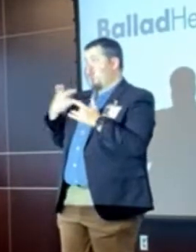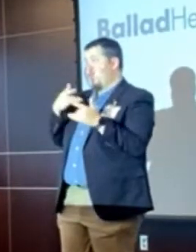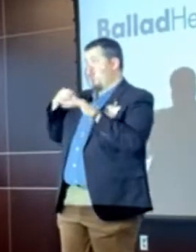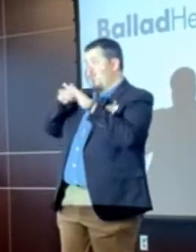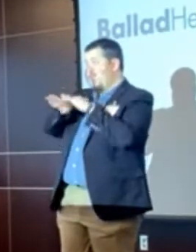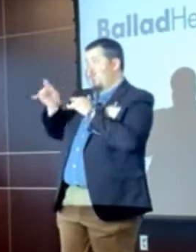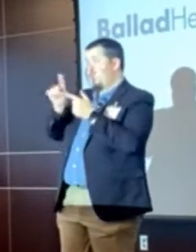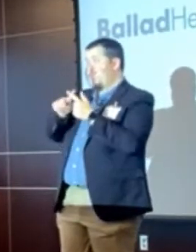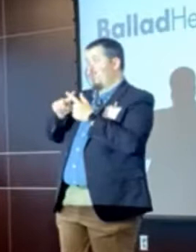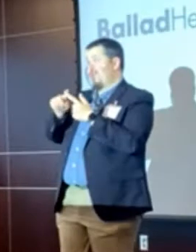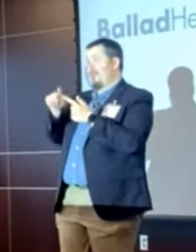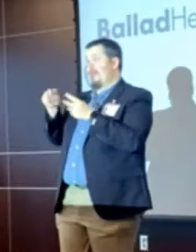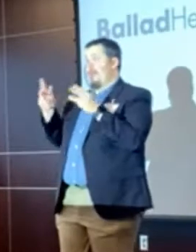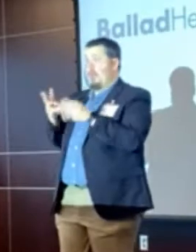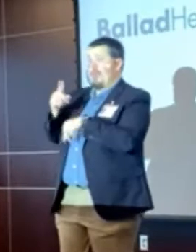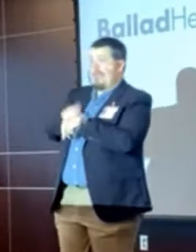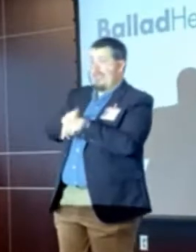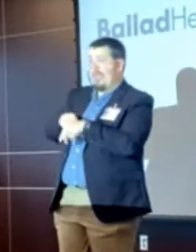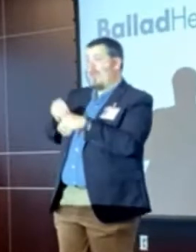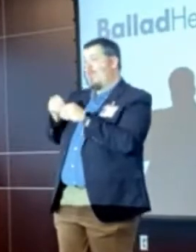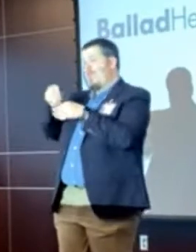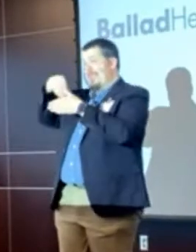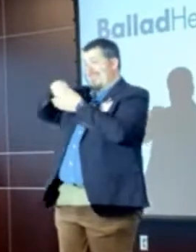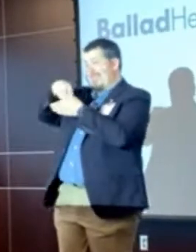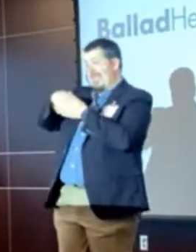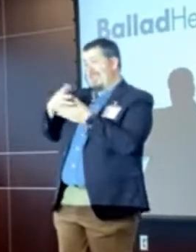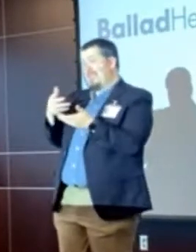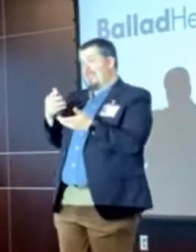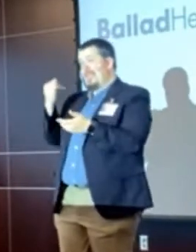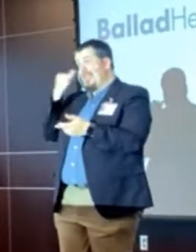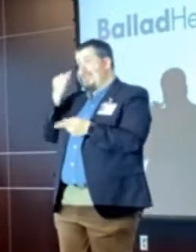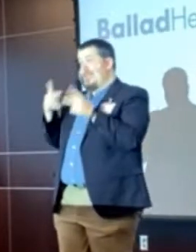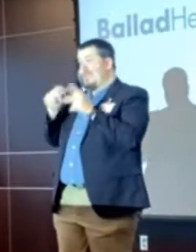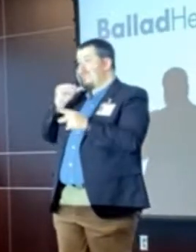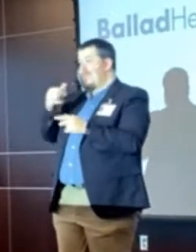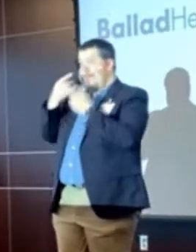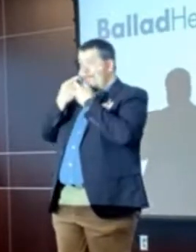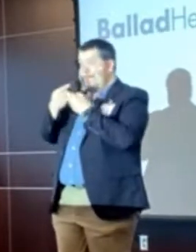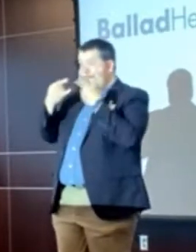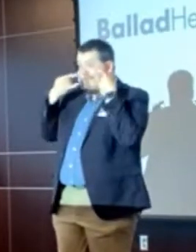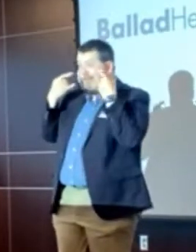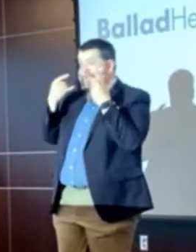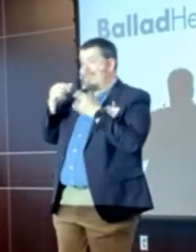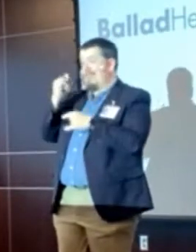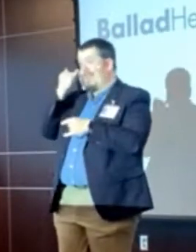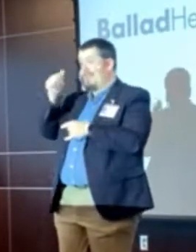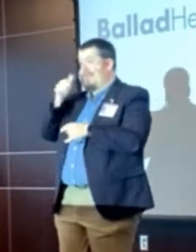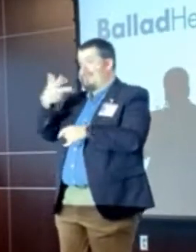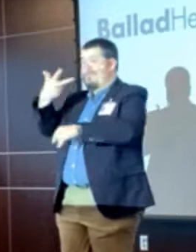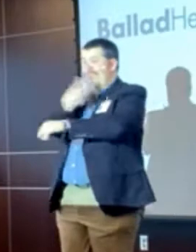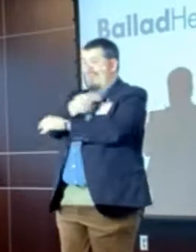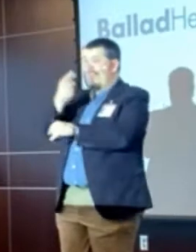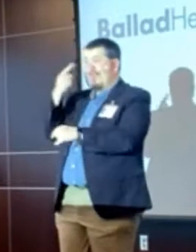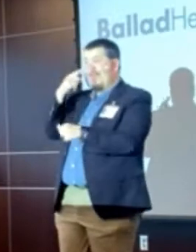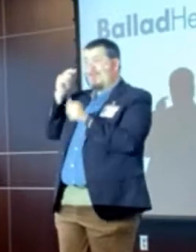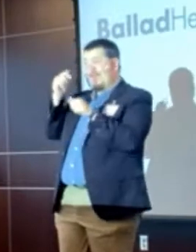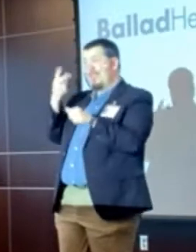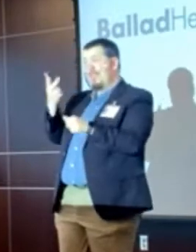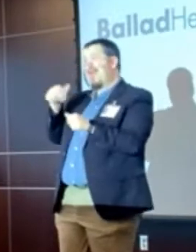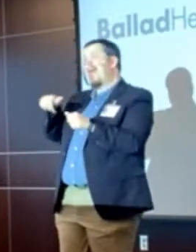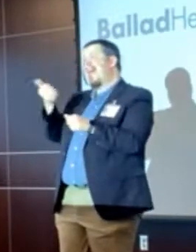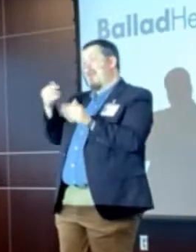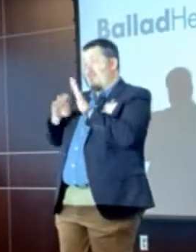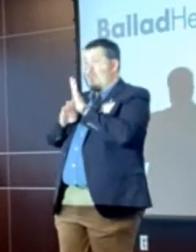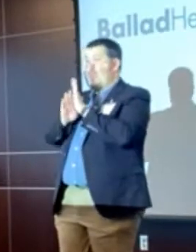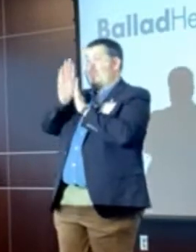move into the winter months, where we move inside, if people are not masking appropriately, if they have not gotten the vaccine, I think we could potentially see